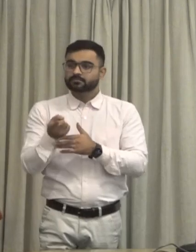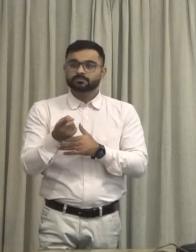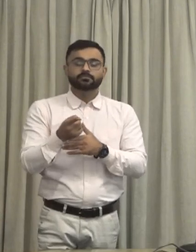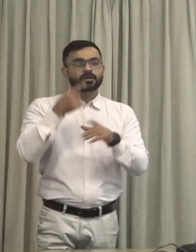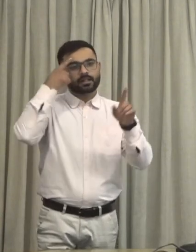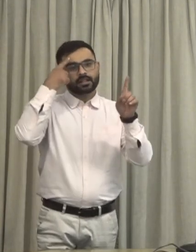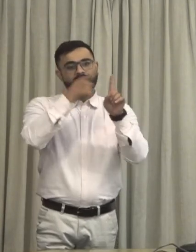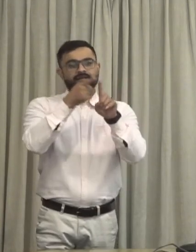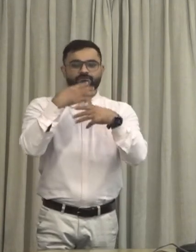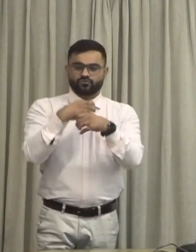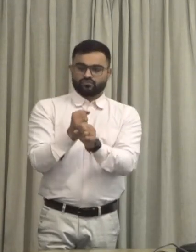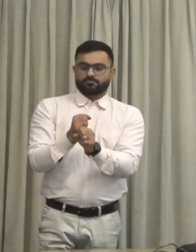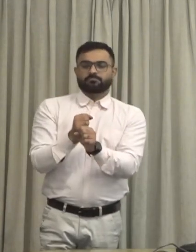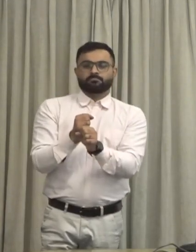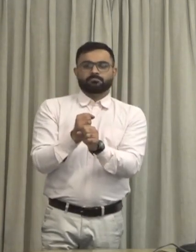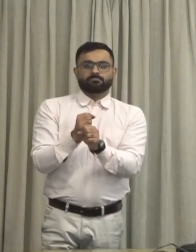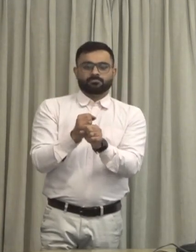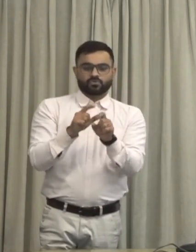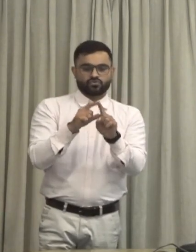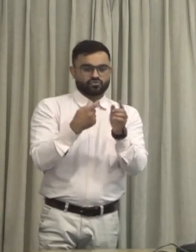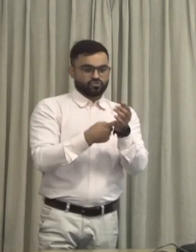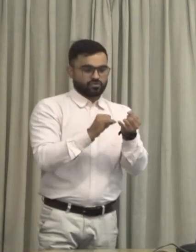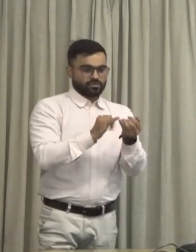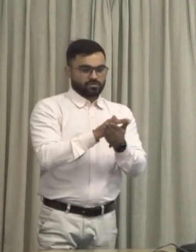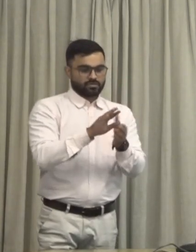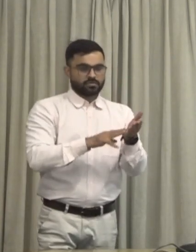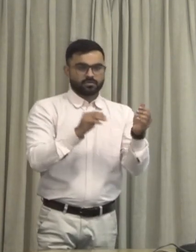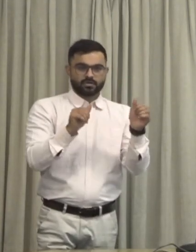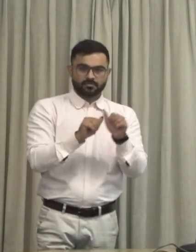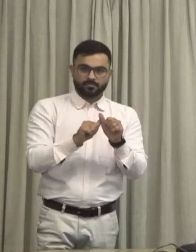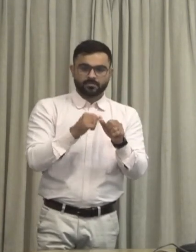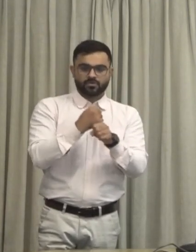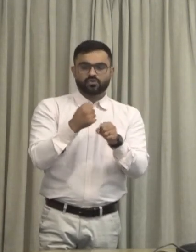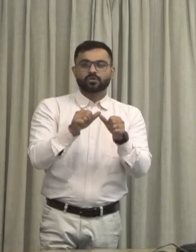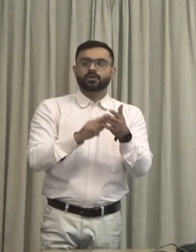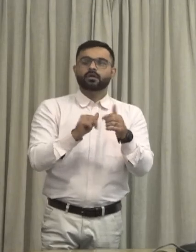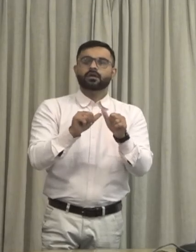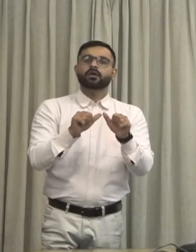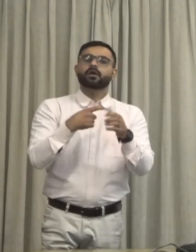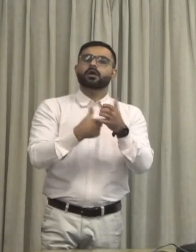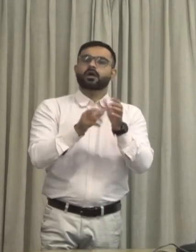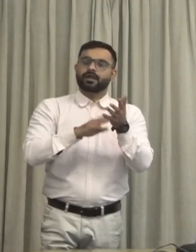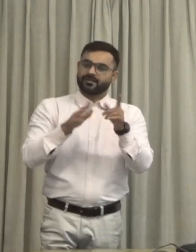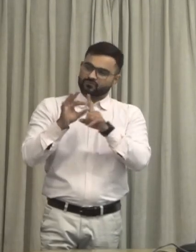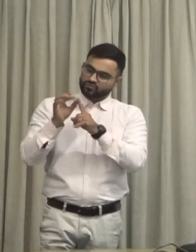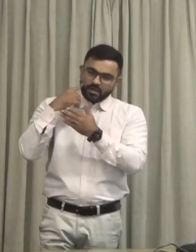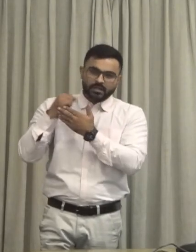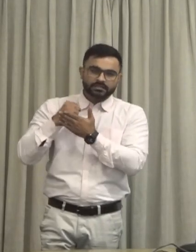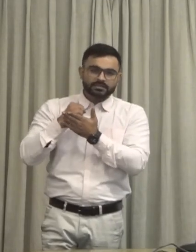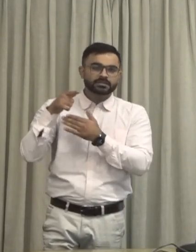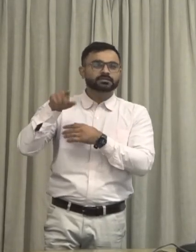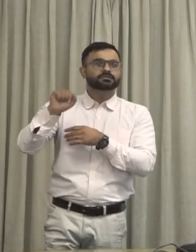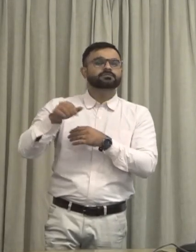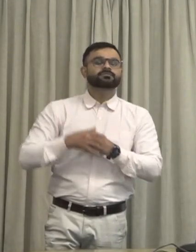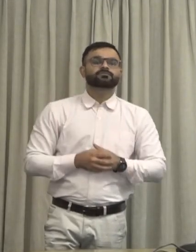AIIMS, we've got Dr. Sharma and Dr. Sood from Gangaram as well who are trying to do the same thing. What are